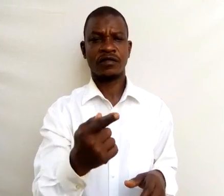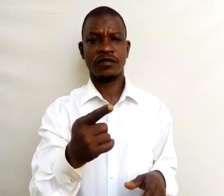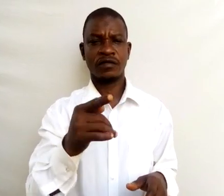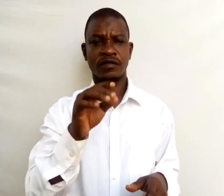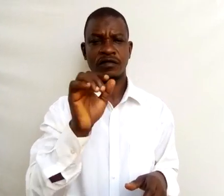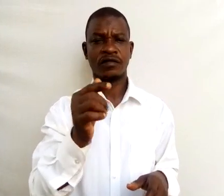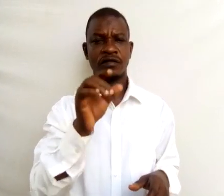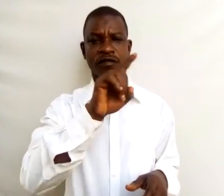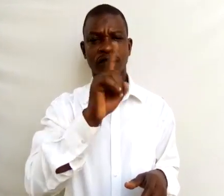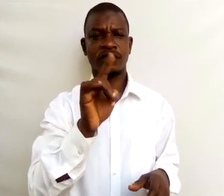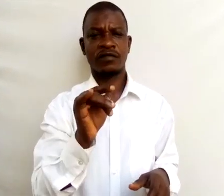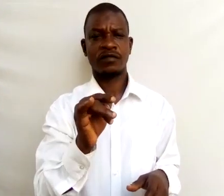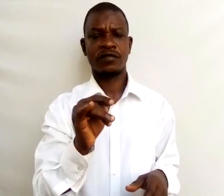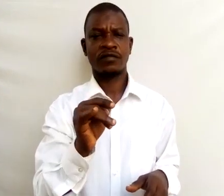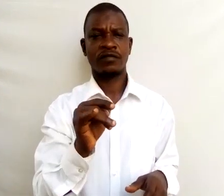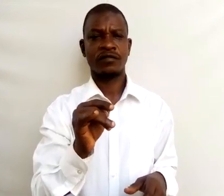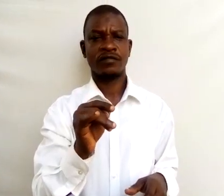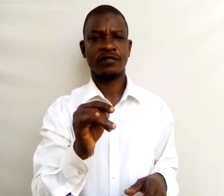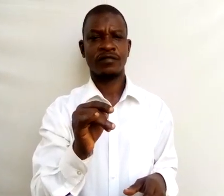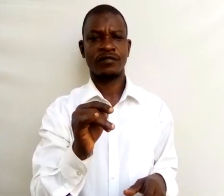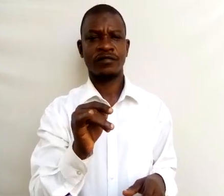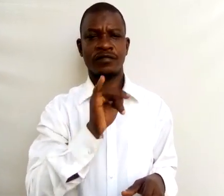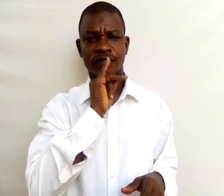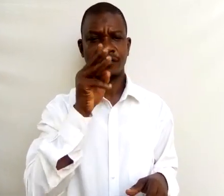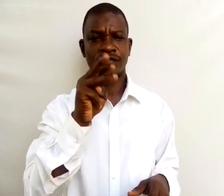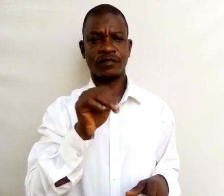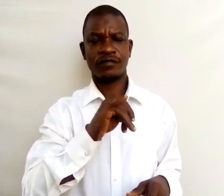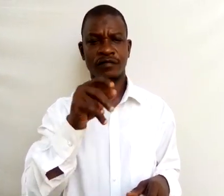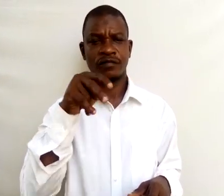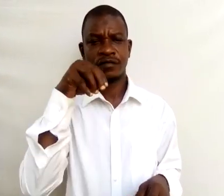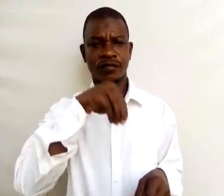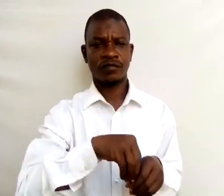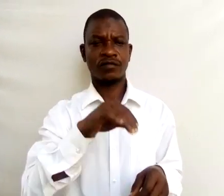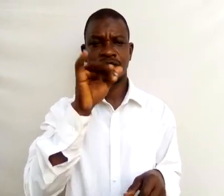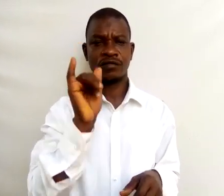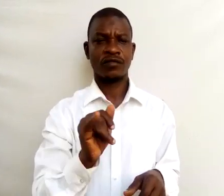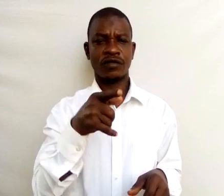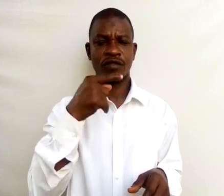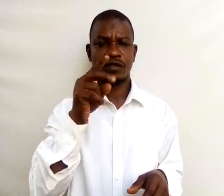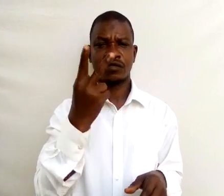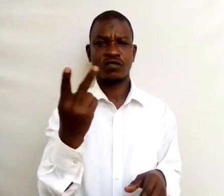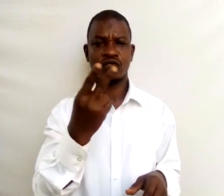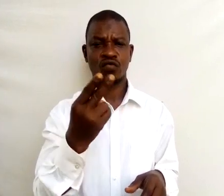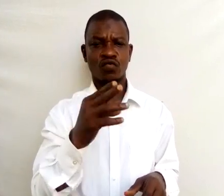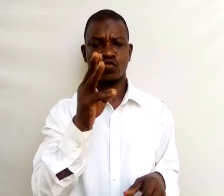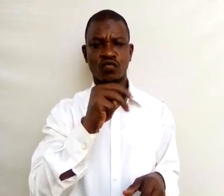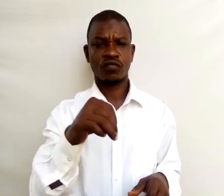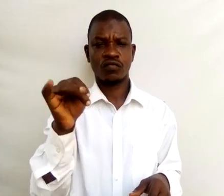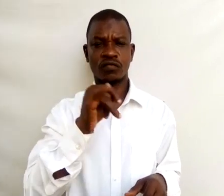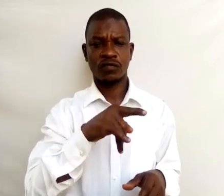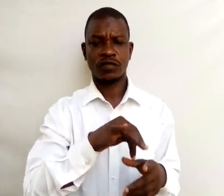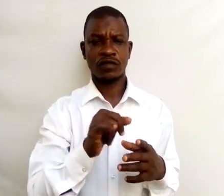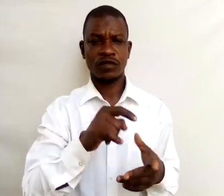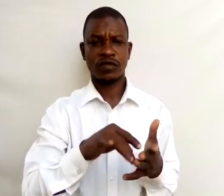is mapped into Y. Be two mappings such that the codomain of